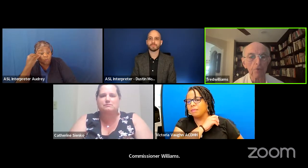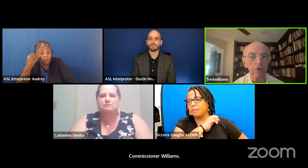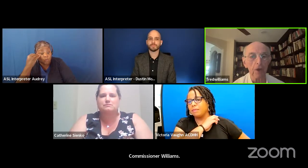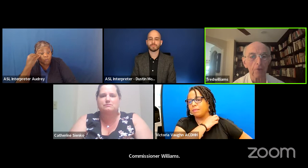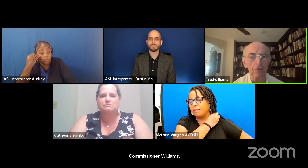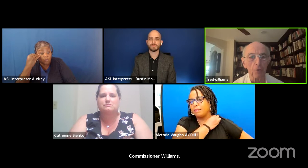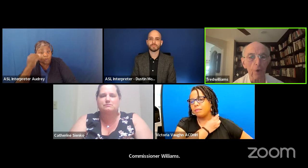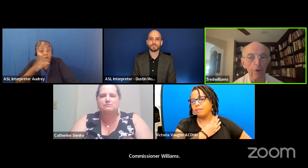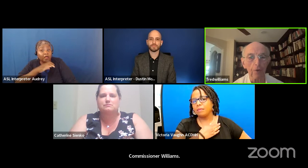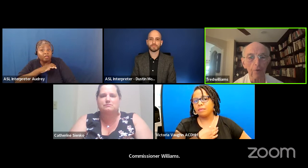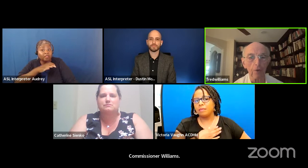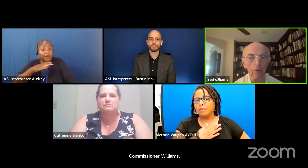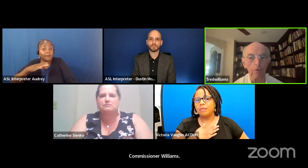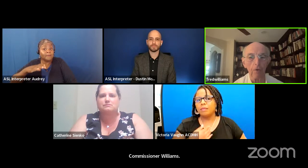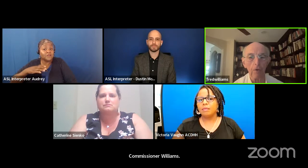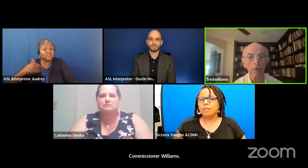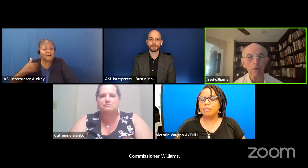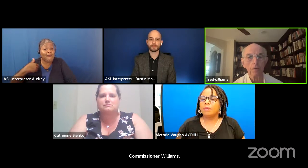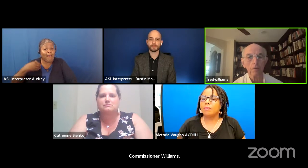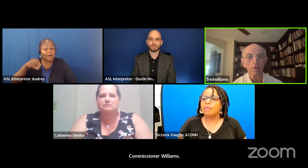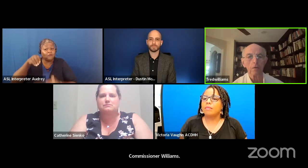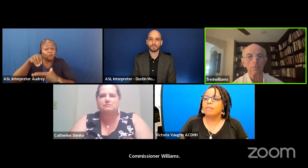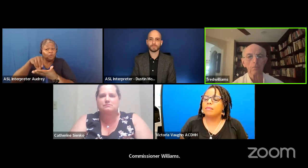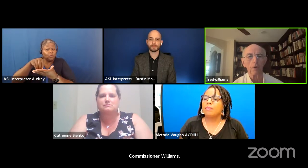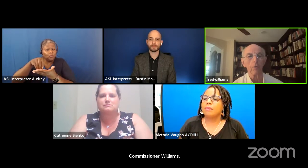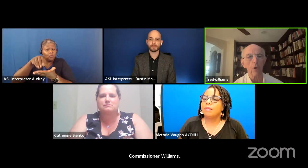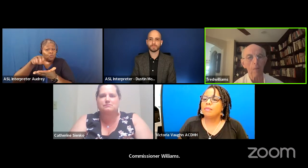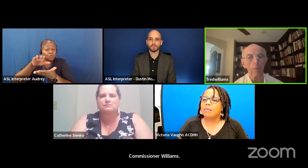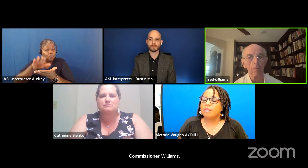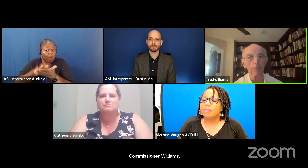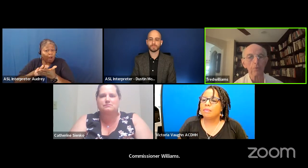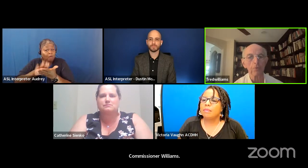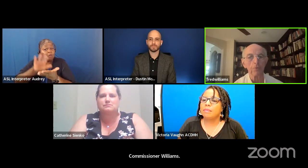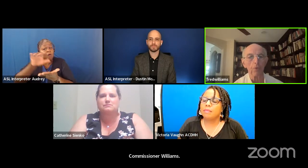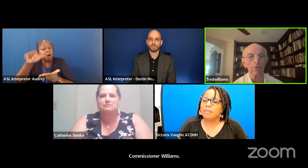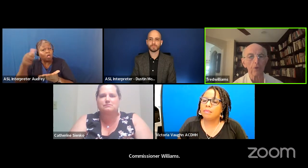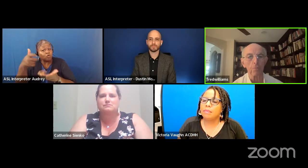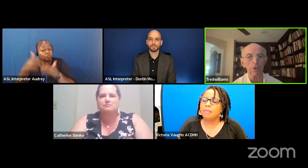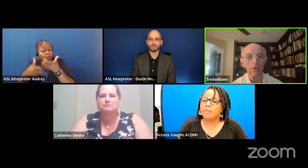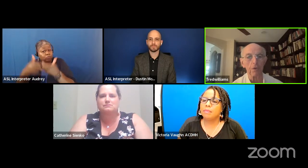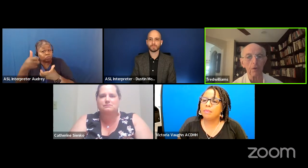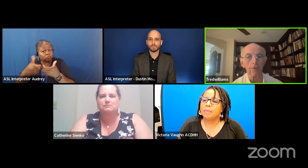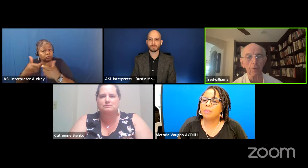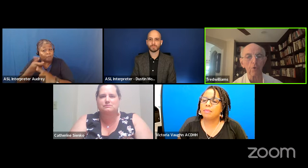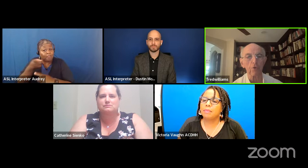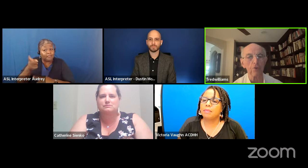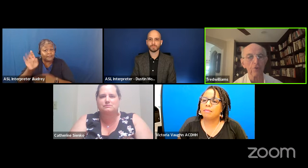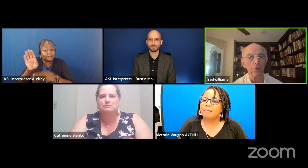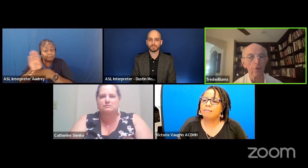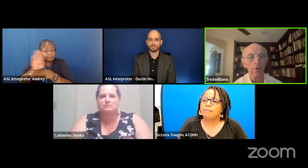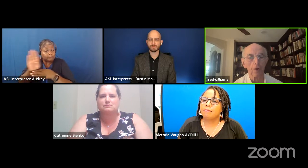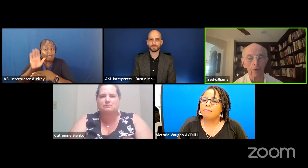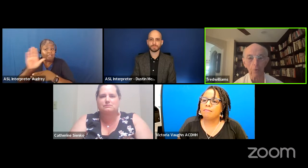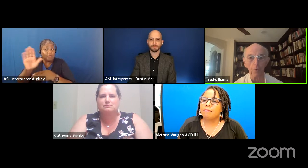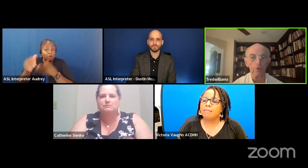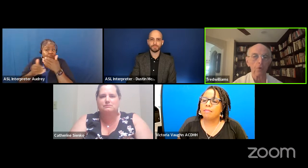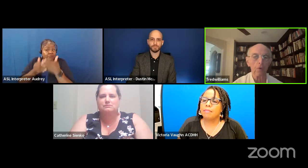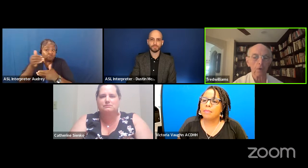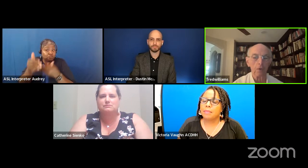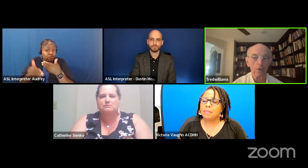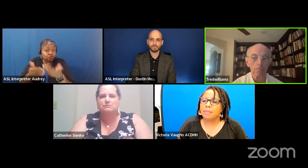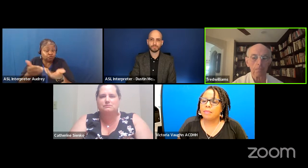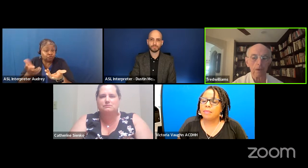the commission has any record of other problems with this company and their procedure? In other